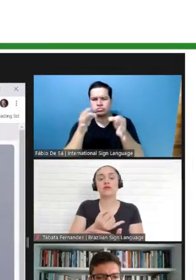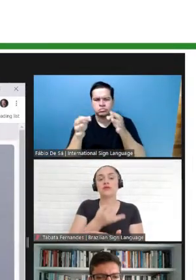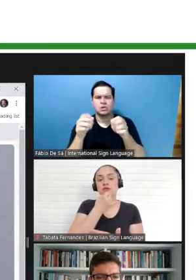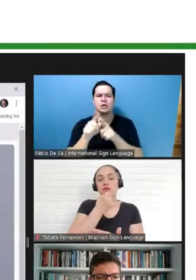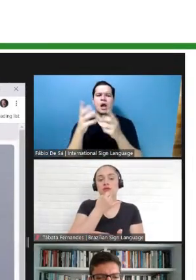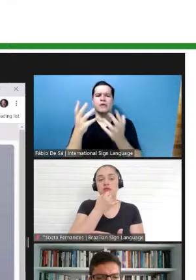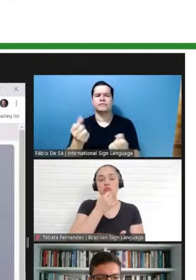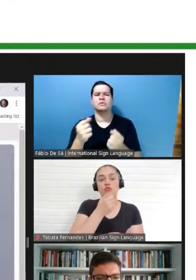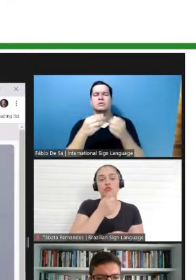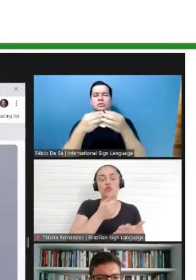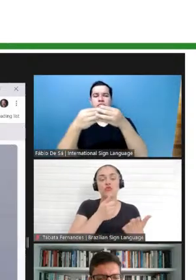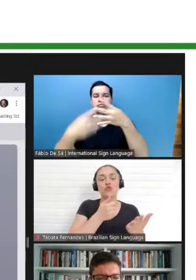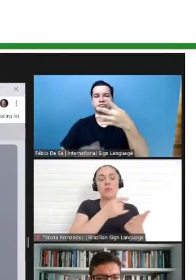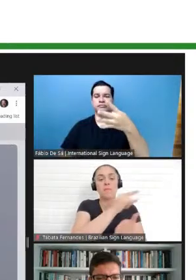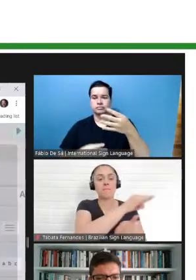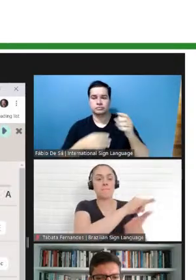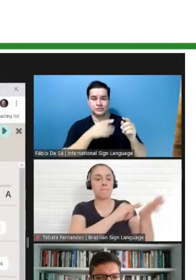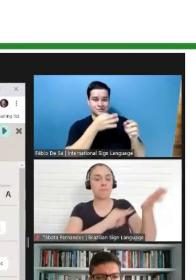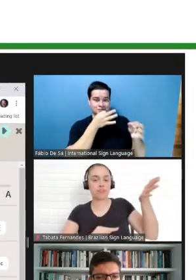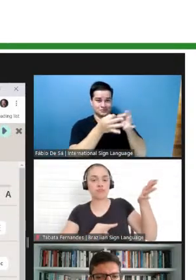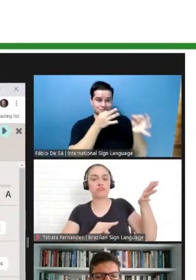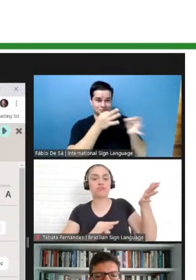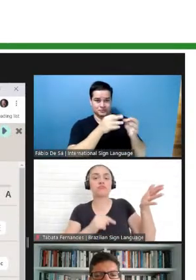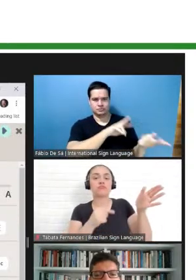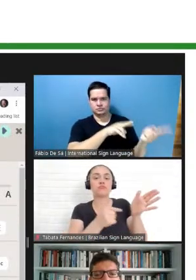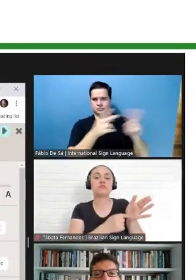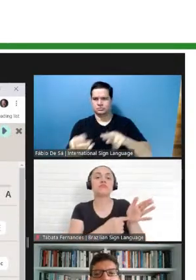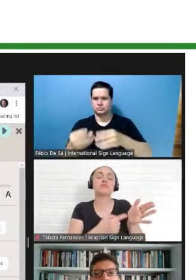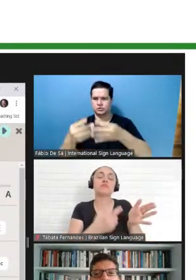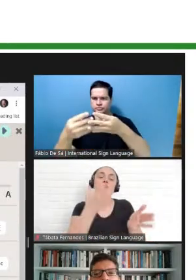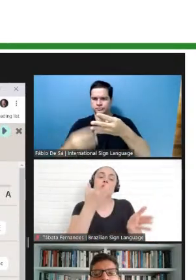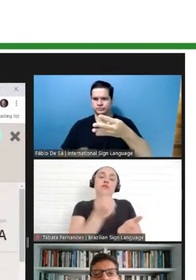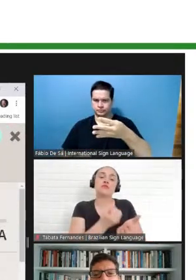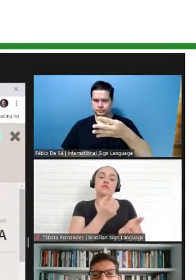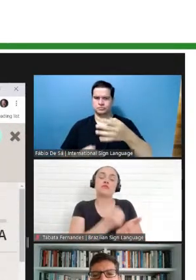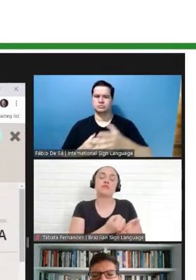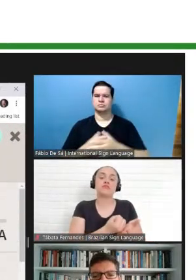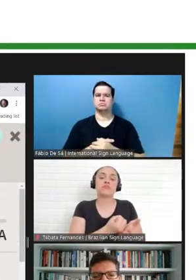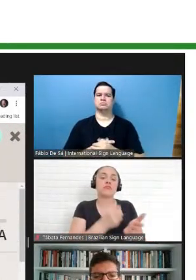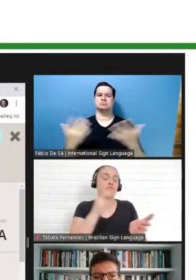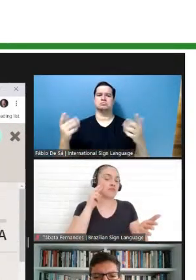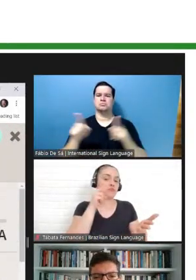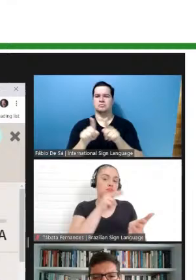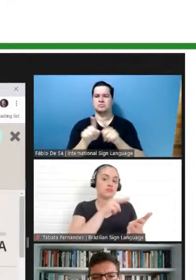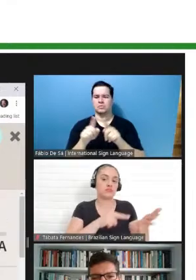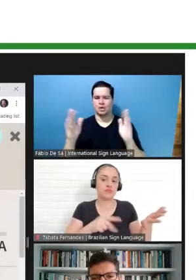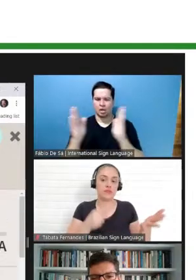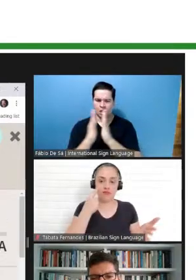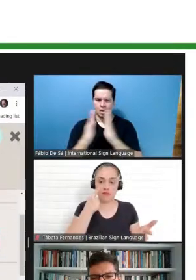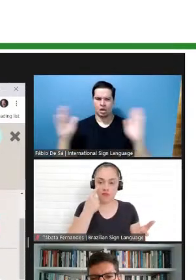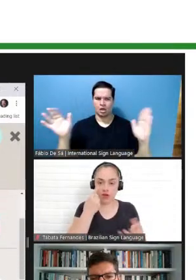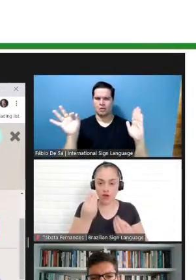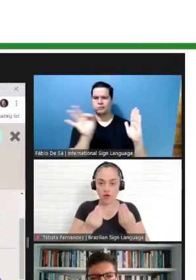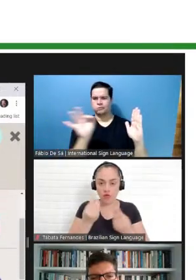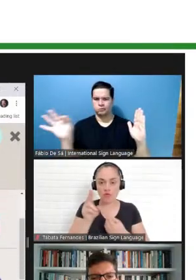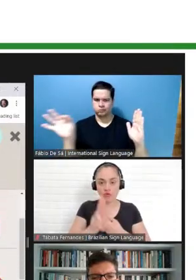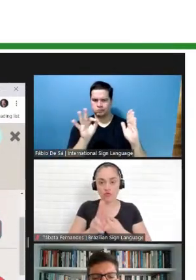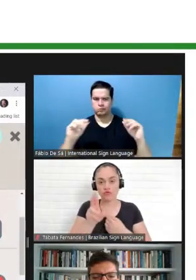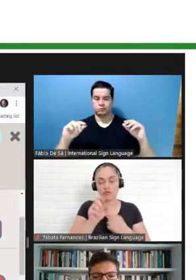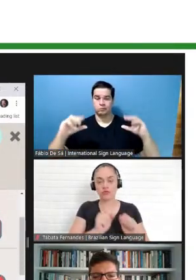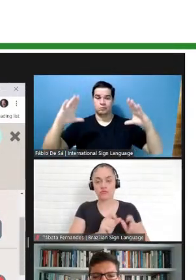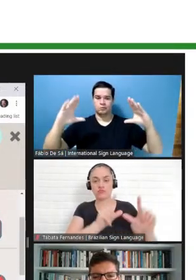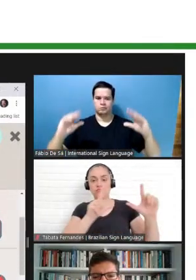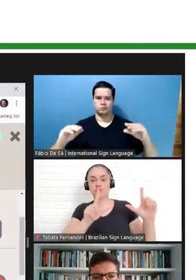customizable reading experience for learners. So learners have complete control over the display of